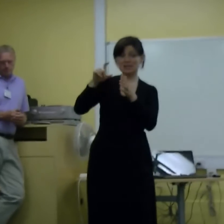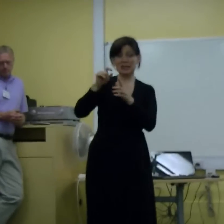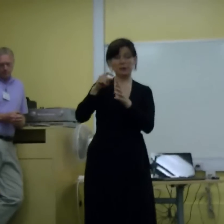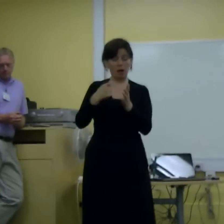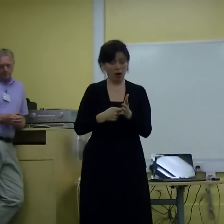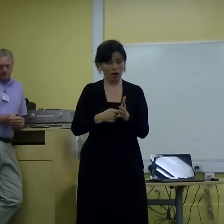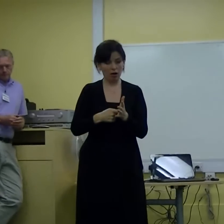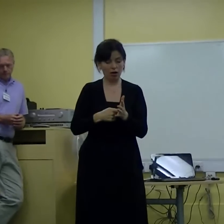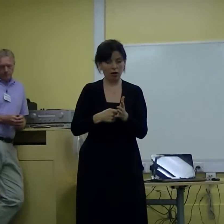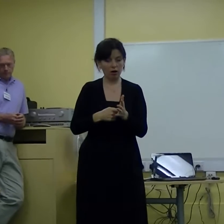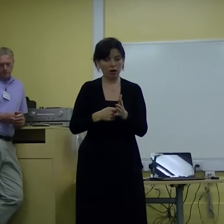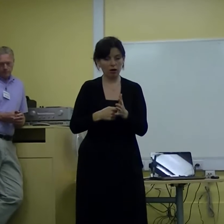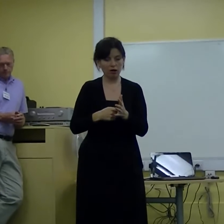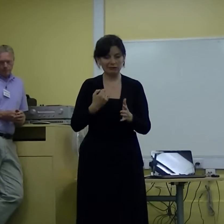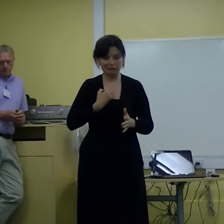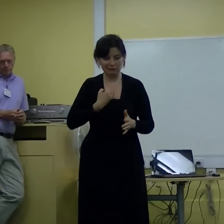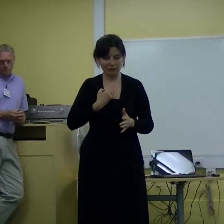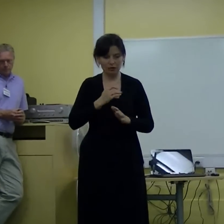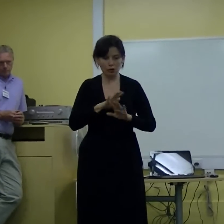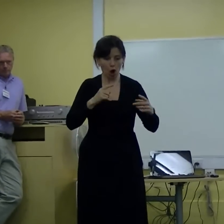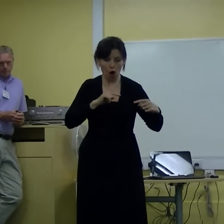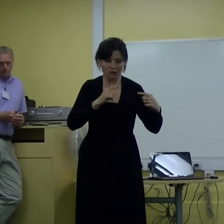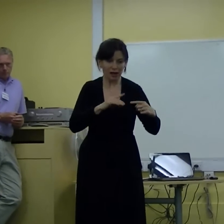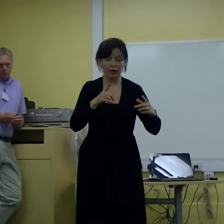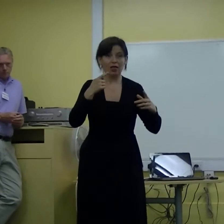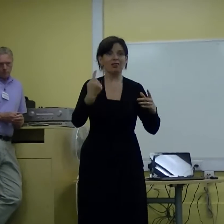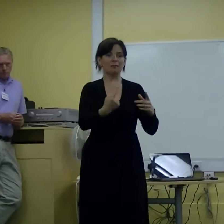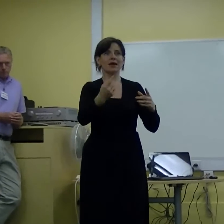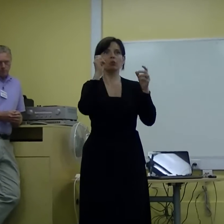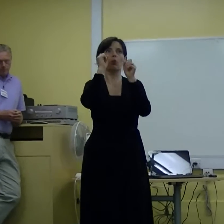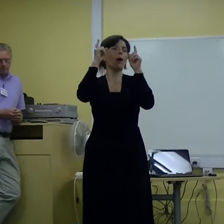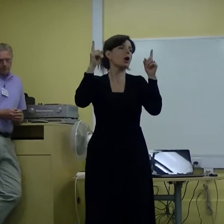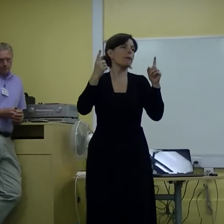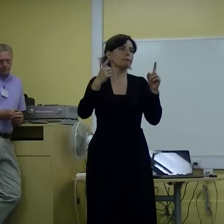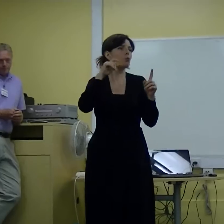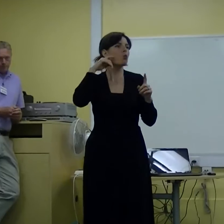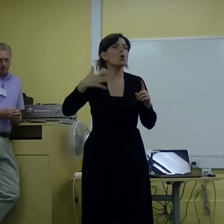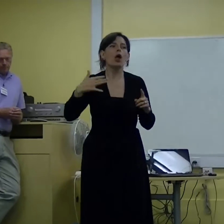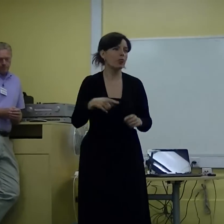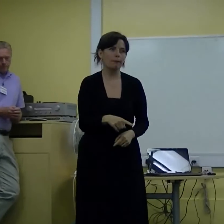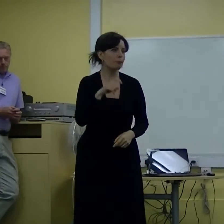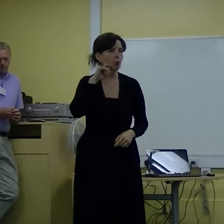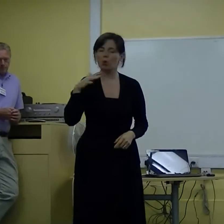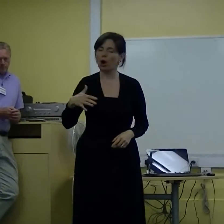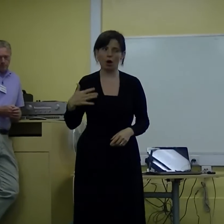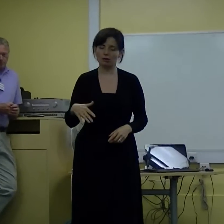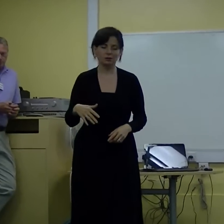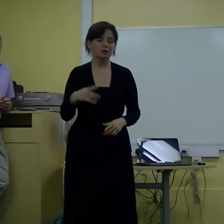and they haven't had a heart attack, they'll come around anyway. You're not going to do any harm. So check for